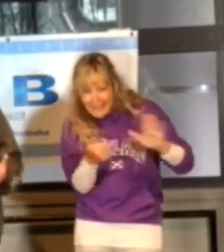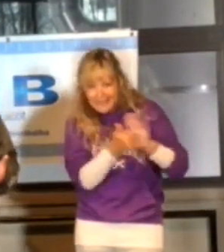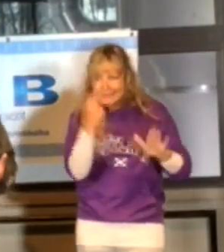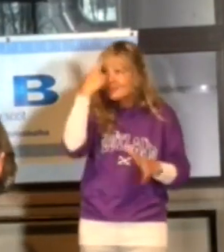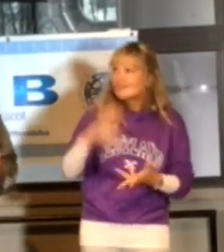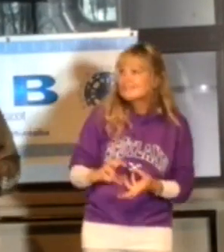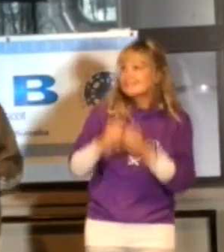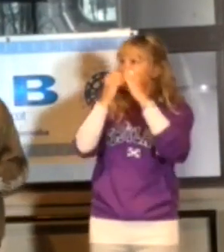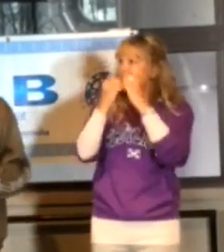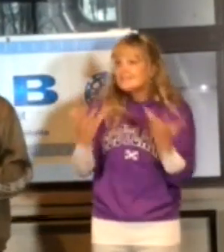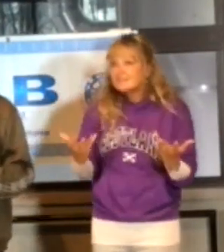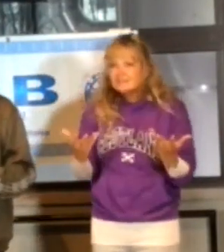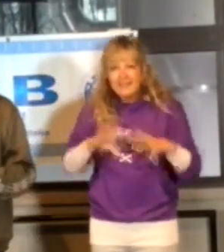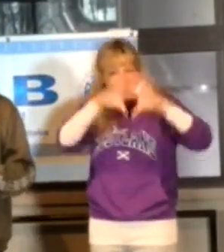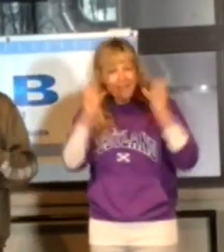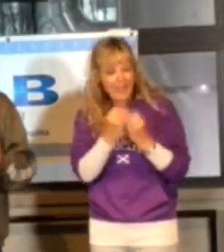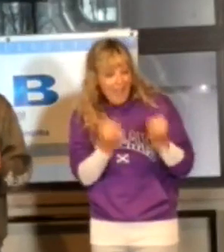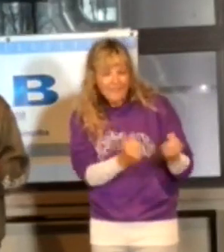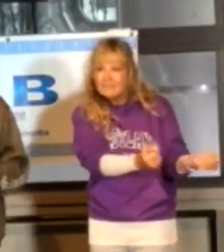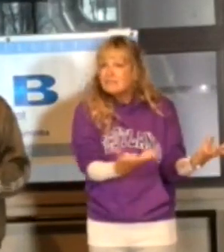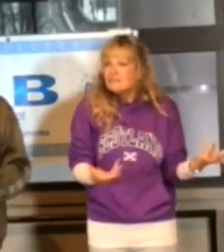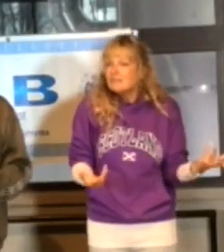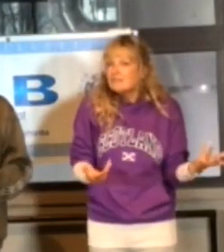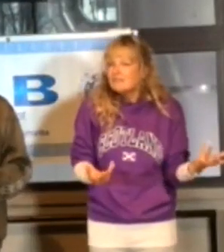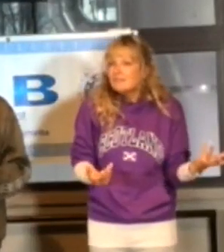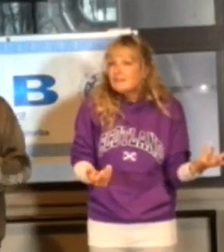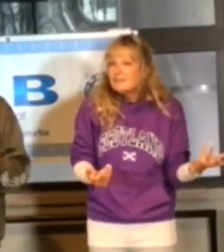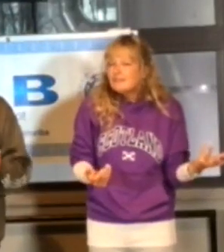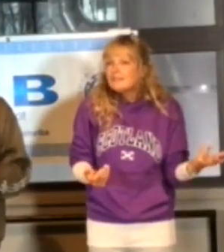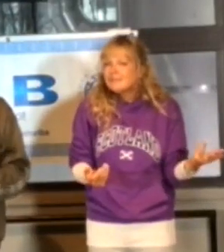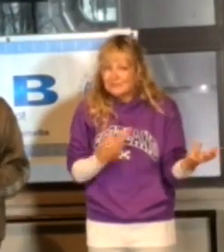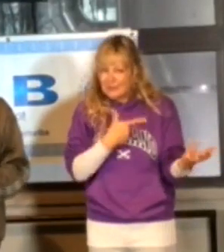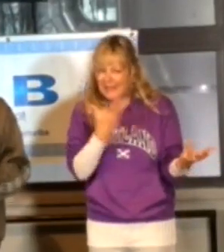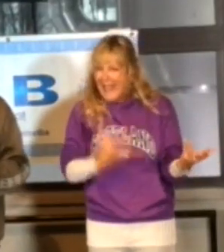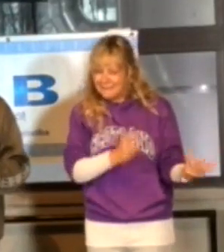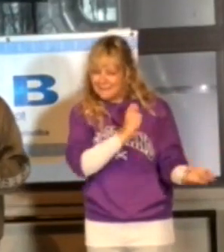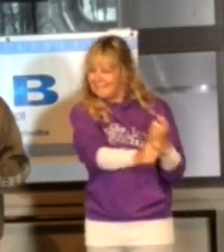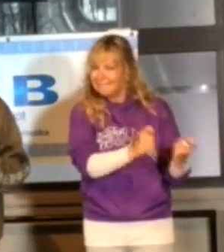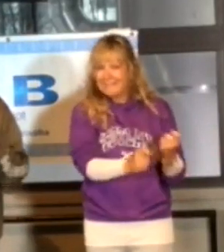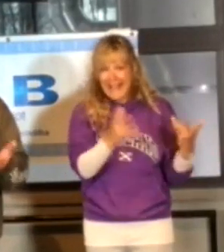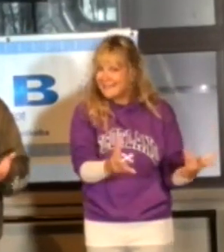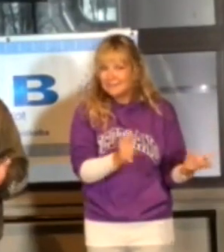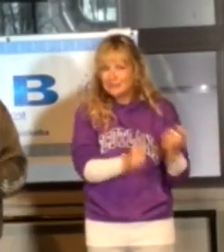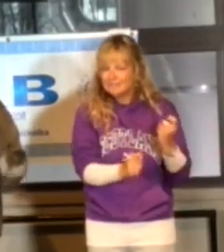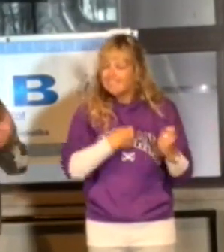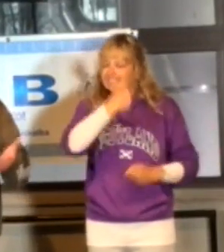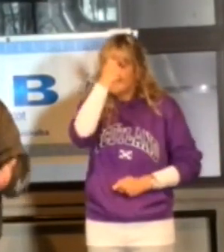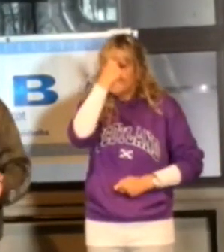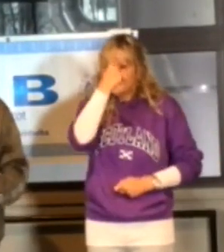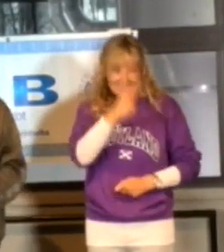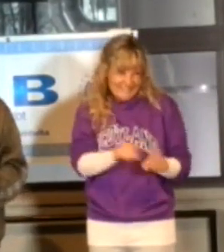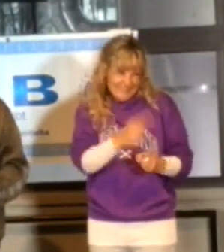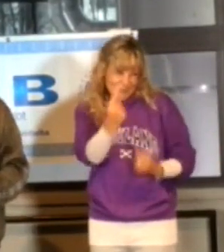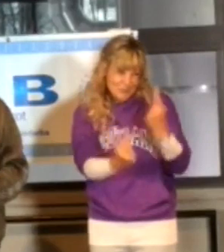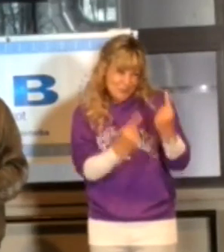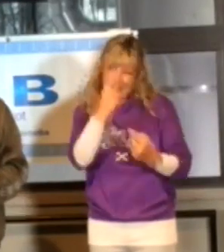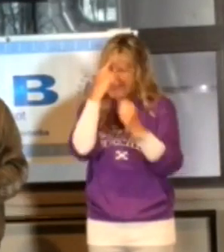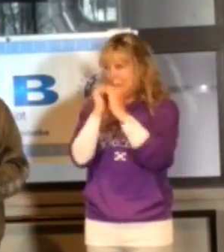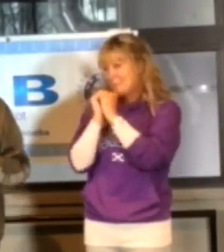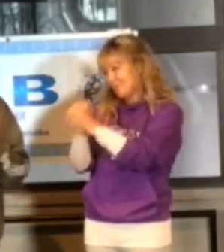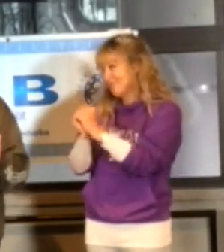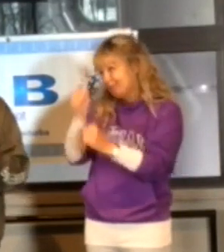creativity that we have. So something has to be done. And independence, as you know, I'm preaching to the converted